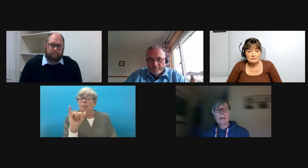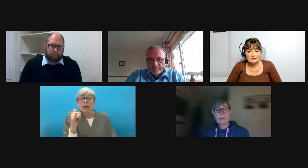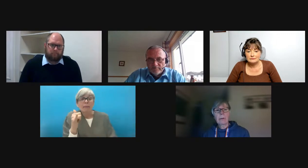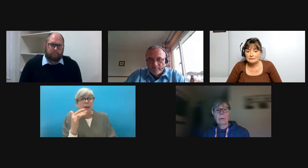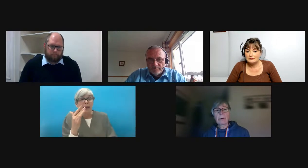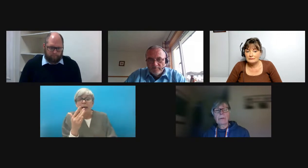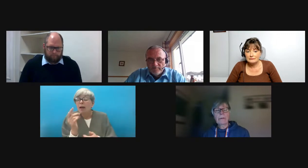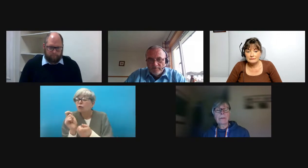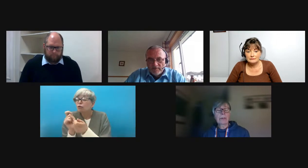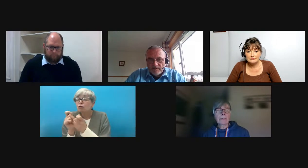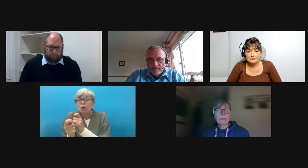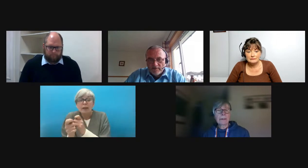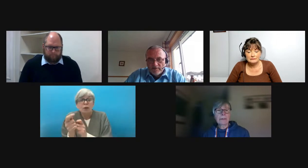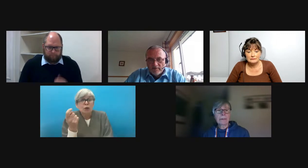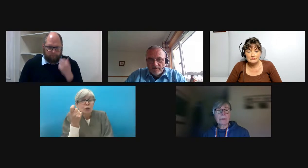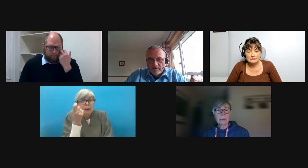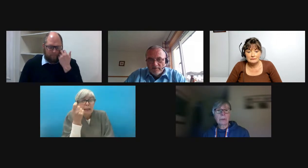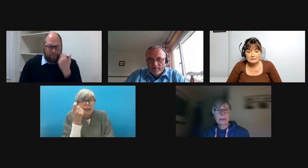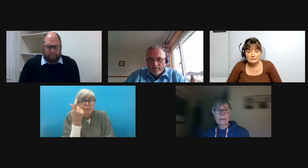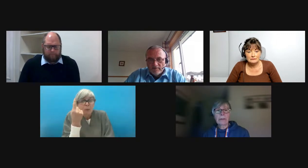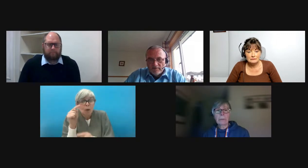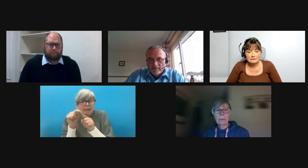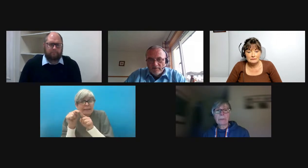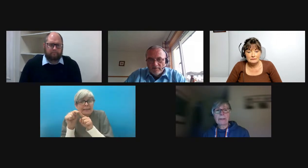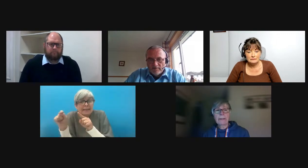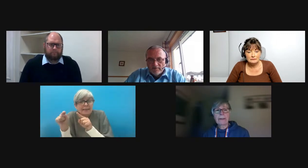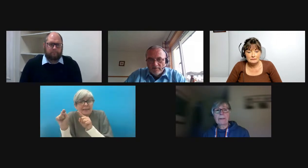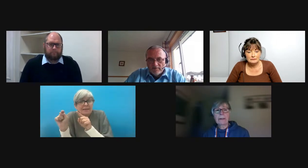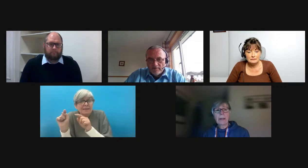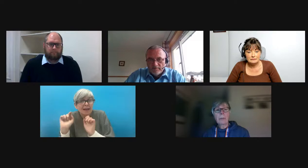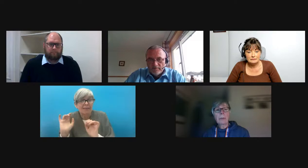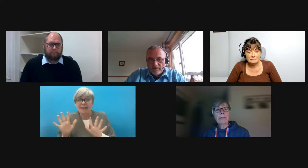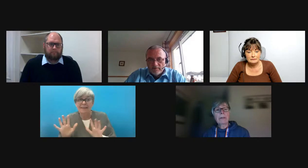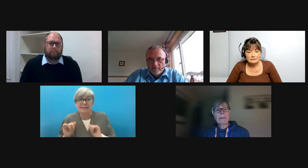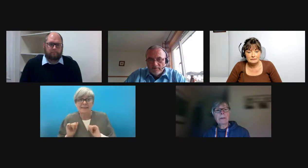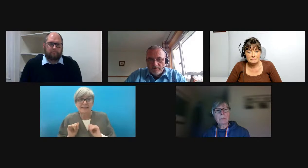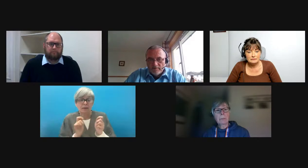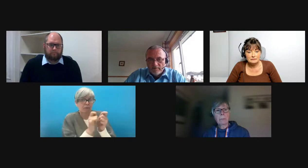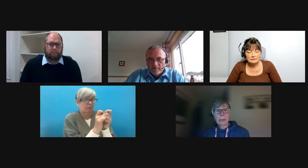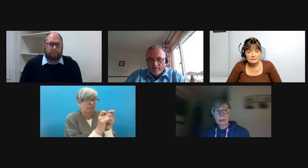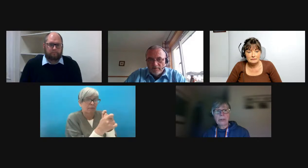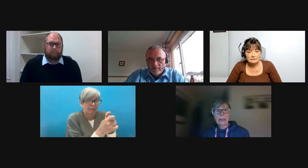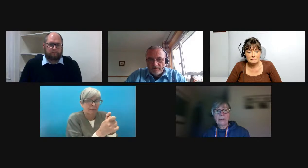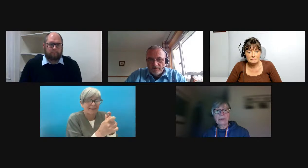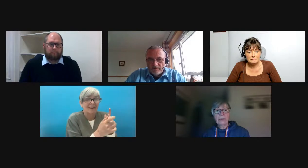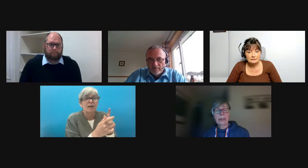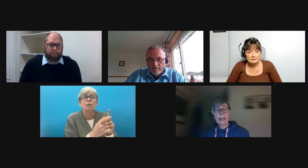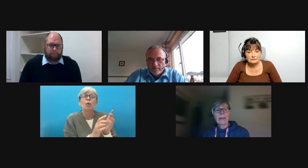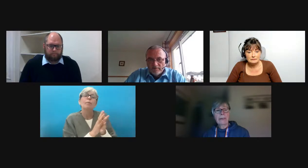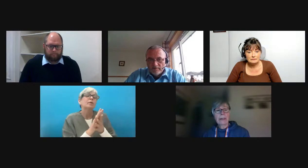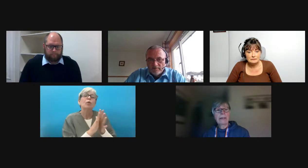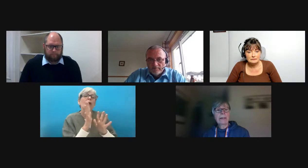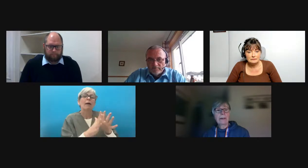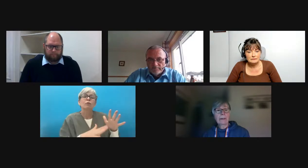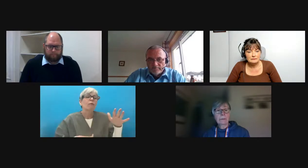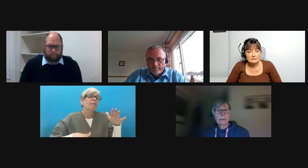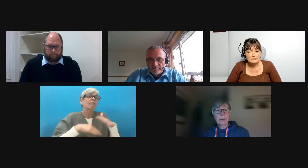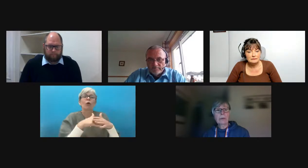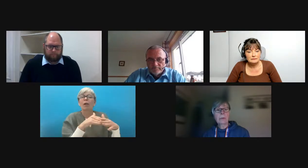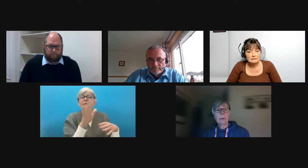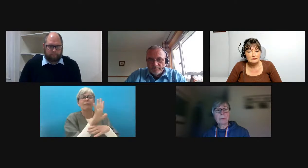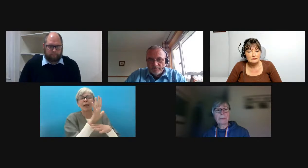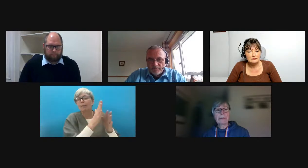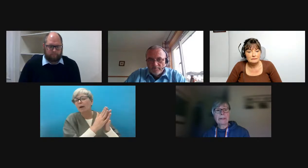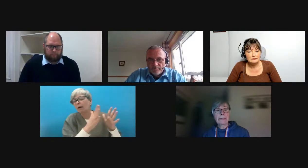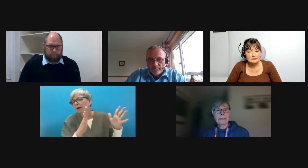and therefore the translations don't need to be updated. But if it's a bigger change, then the